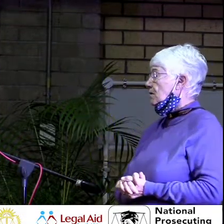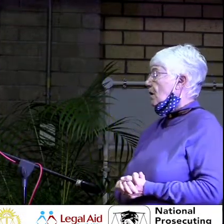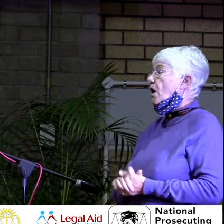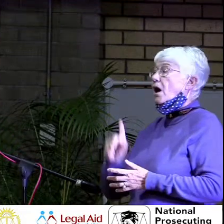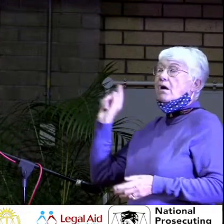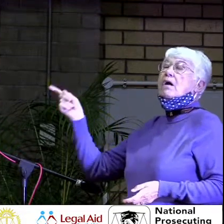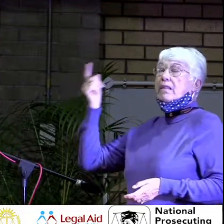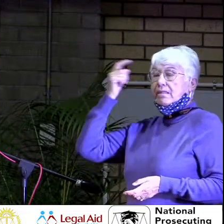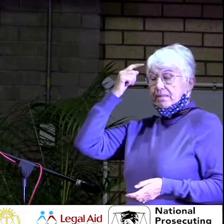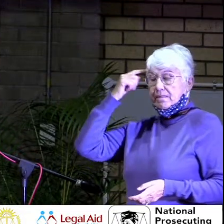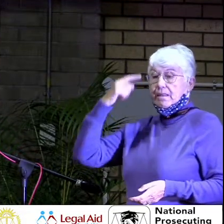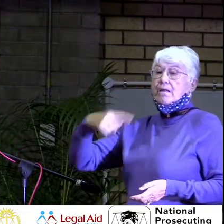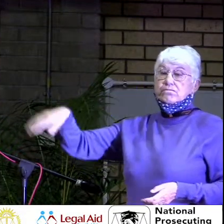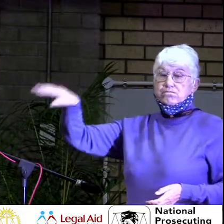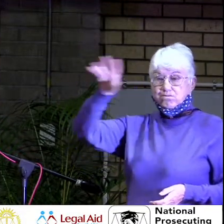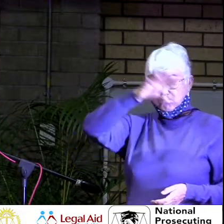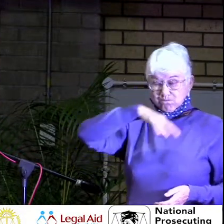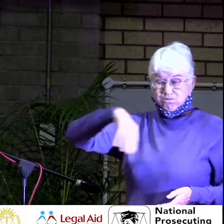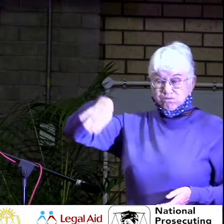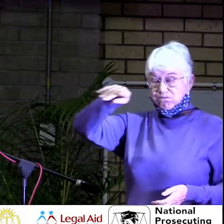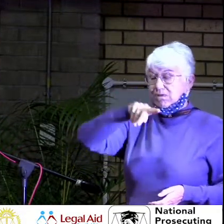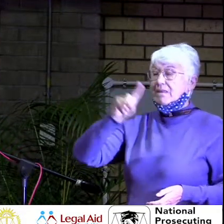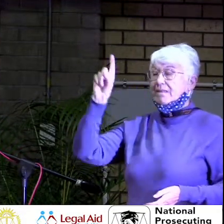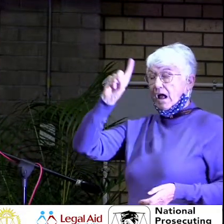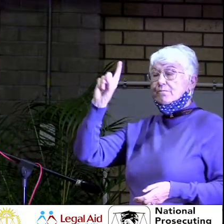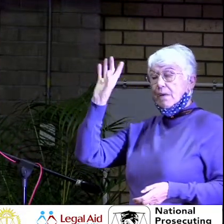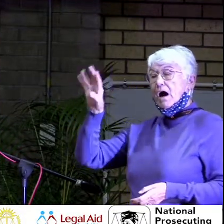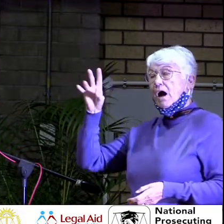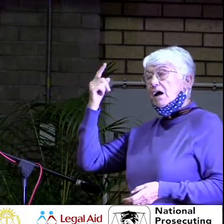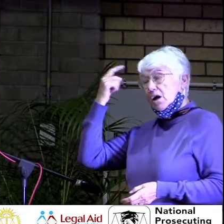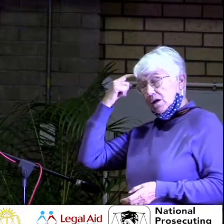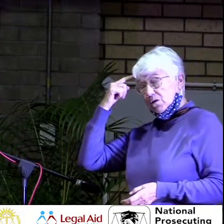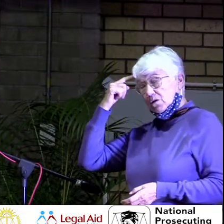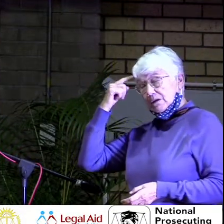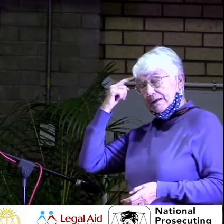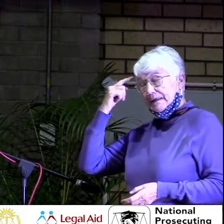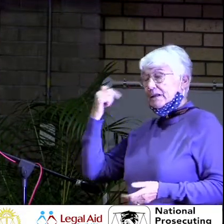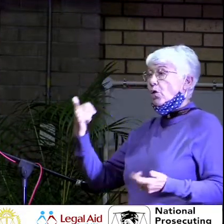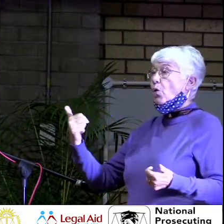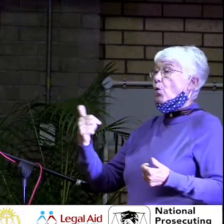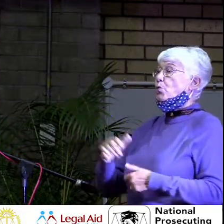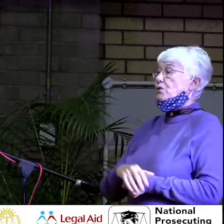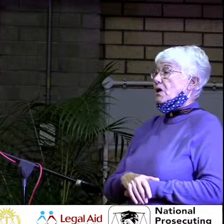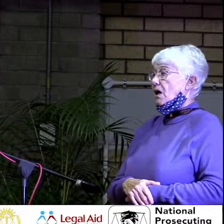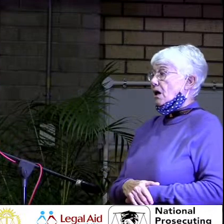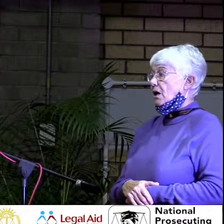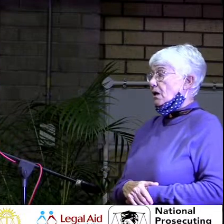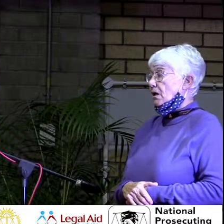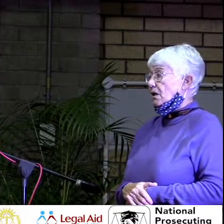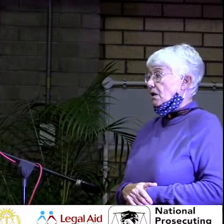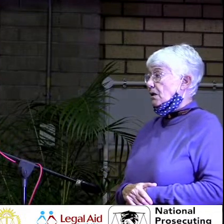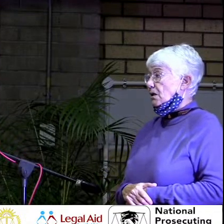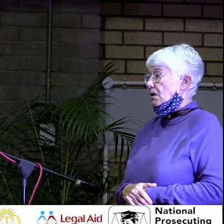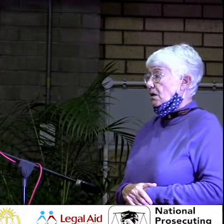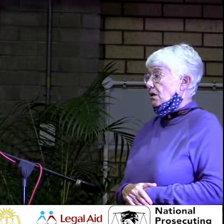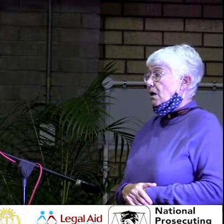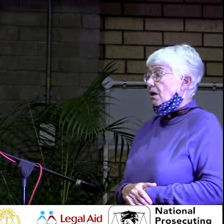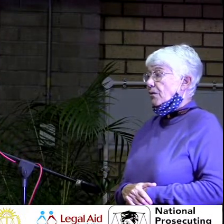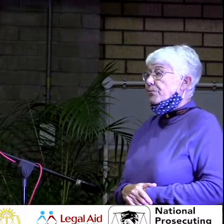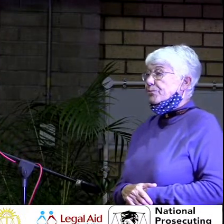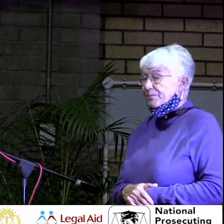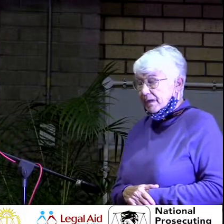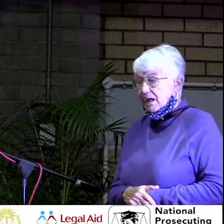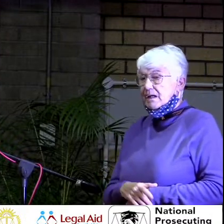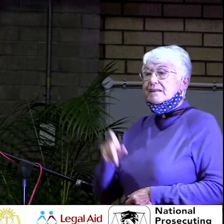we've got good witnesses. But I want to refer you to our sexual offences and gender-based